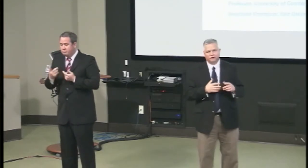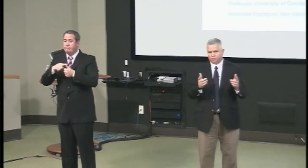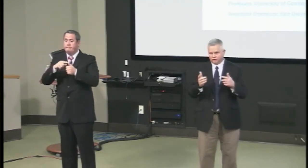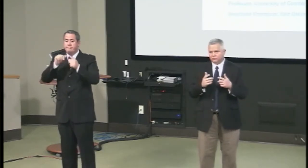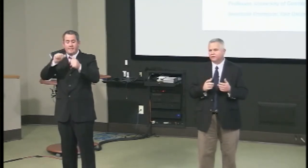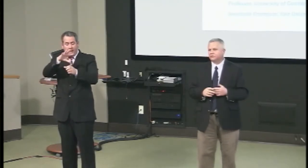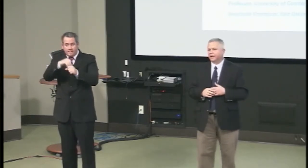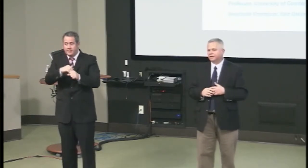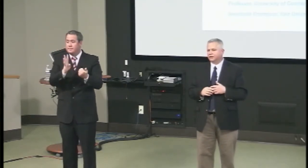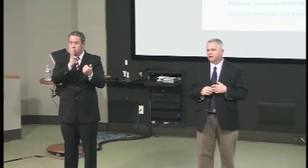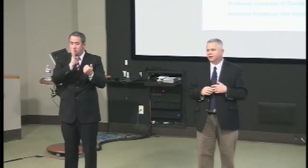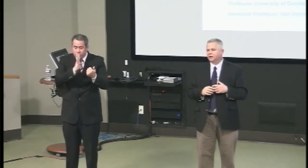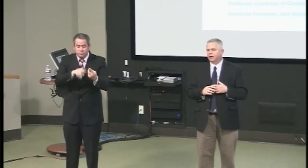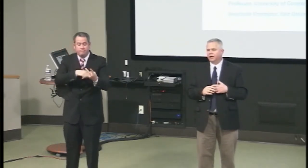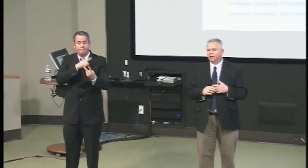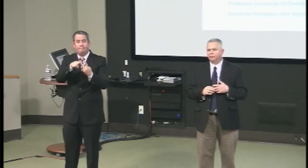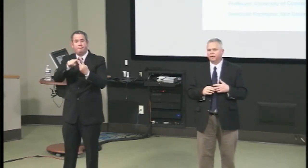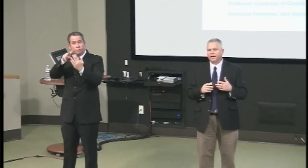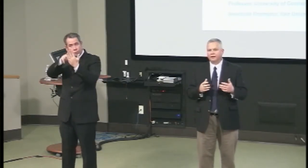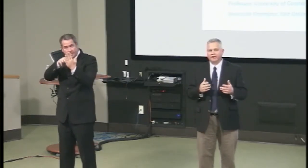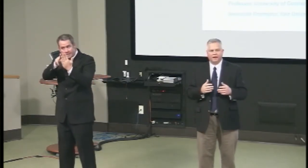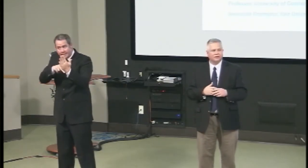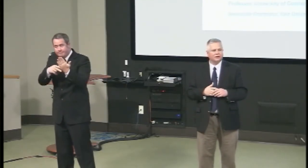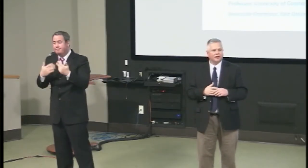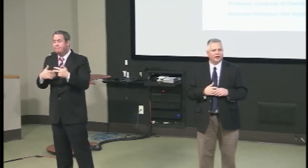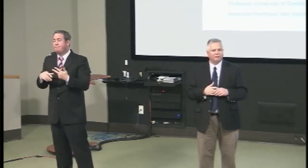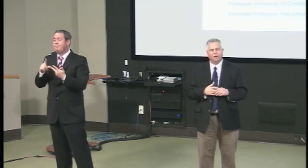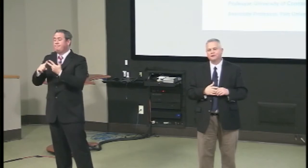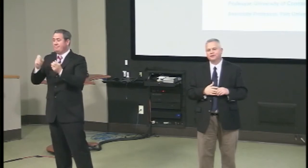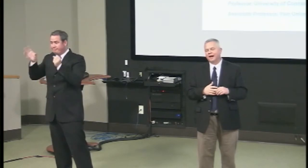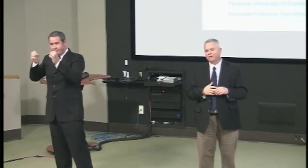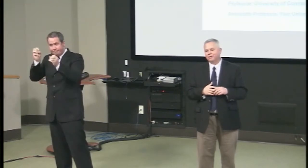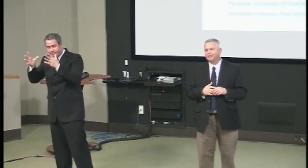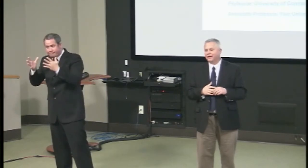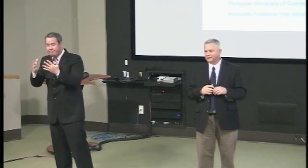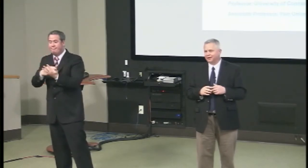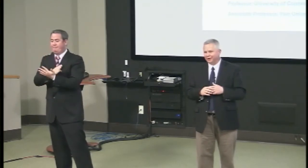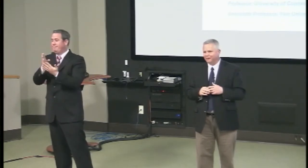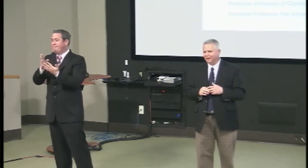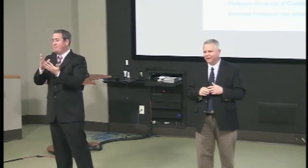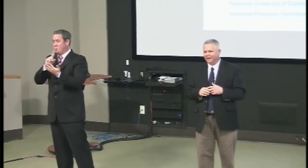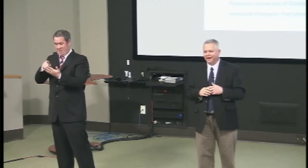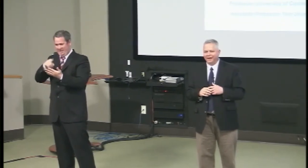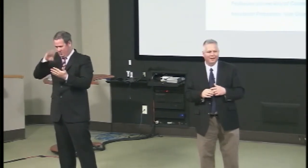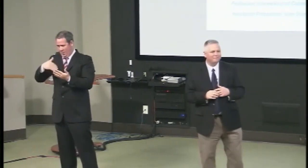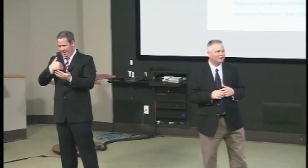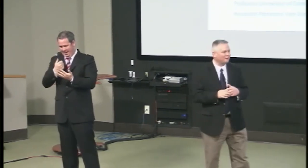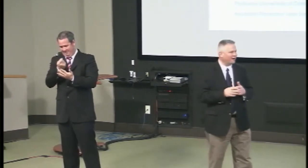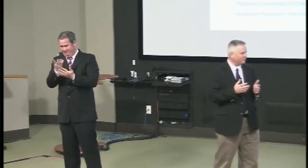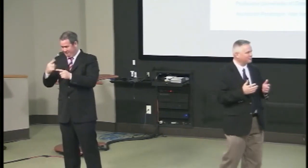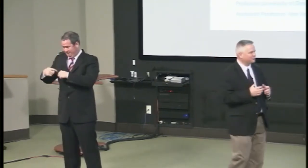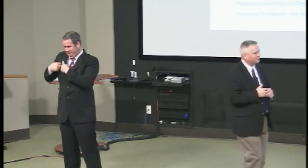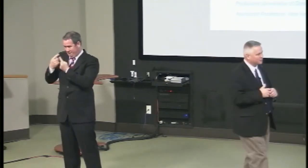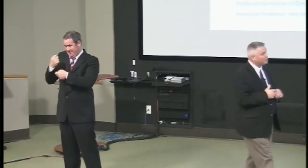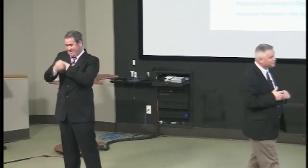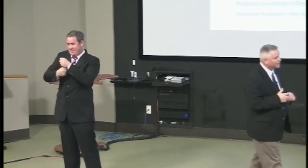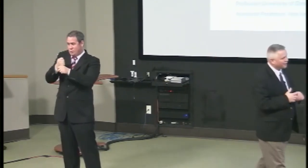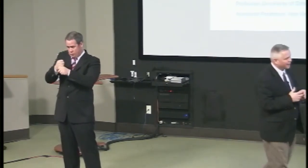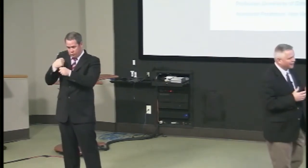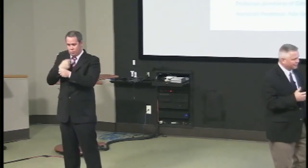of researchers who've interacted with Gallaudet, and one who's now a professor here, Gaurav, who